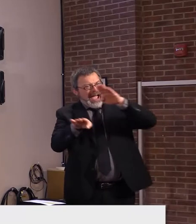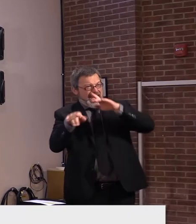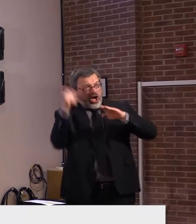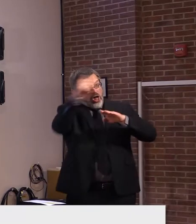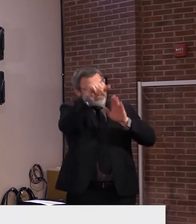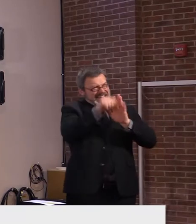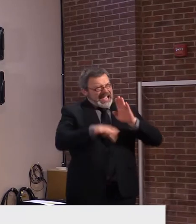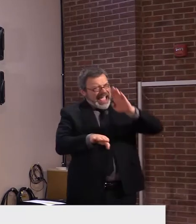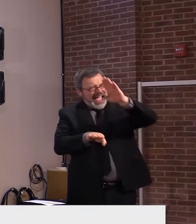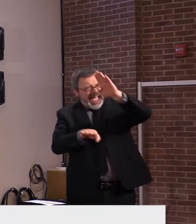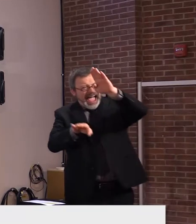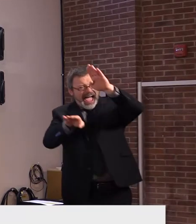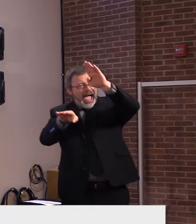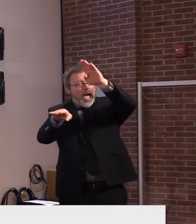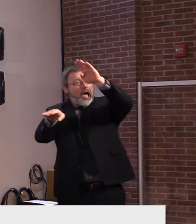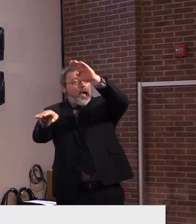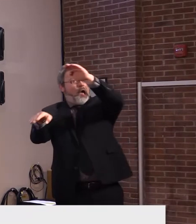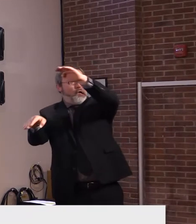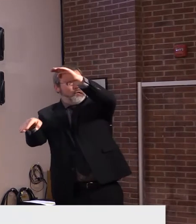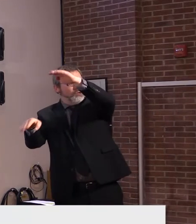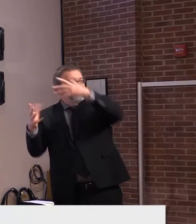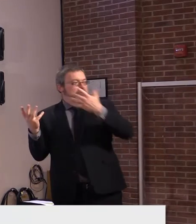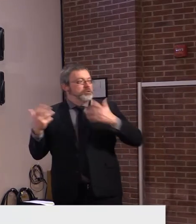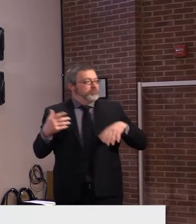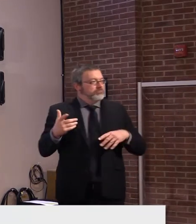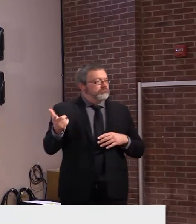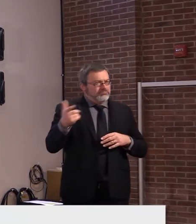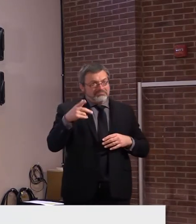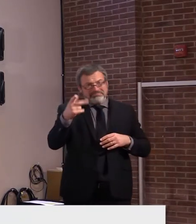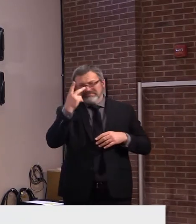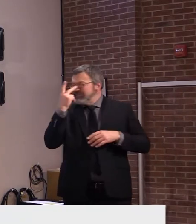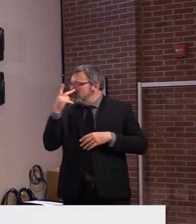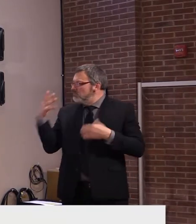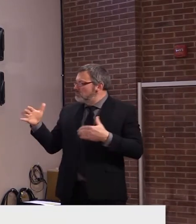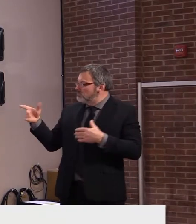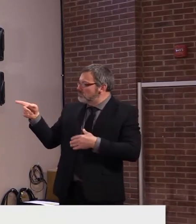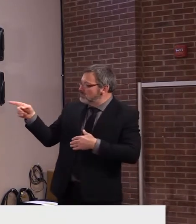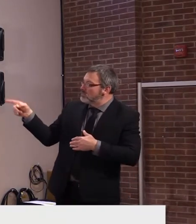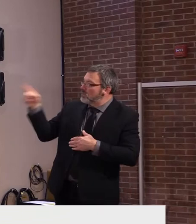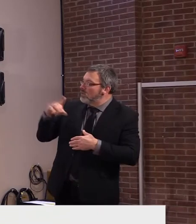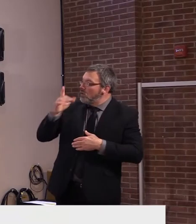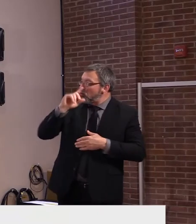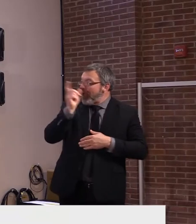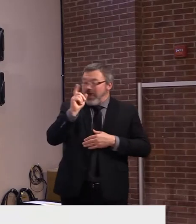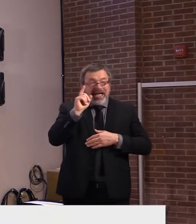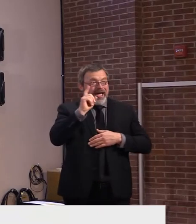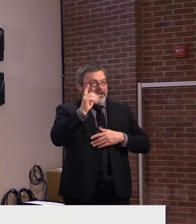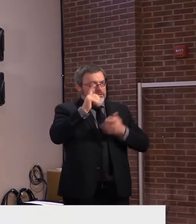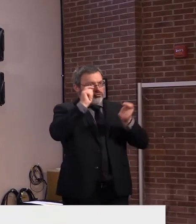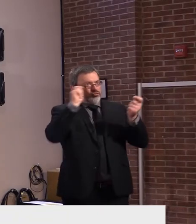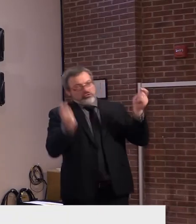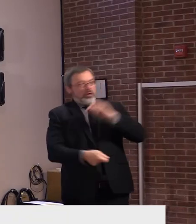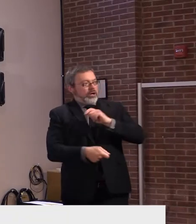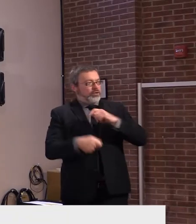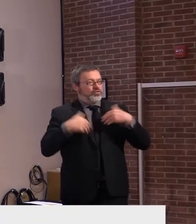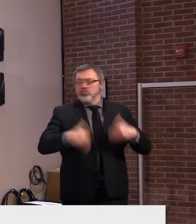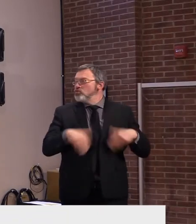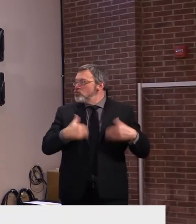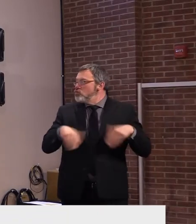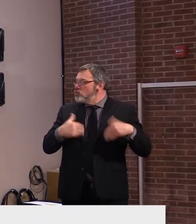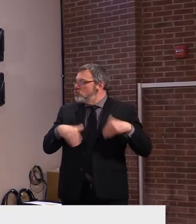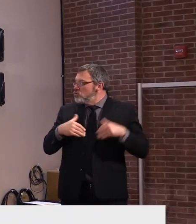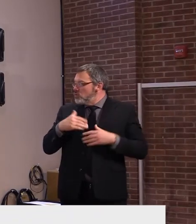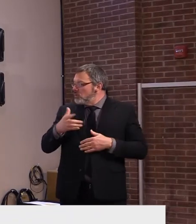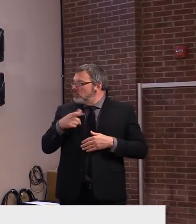where cases are improving and where they're getting worse. One of the things that we'll keep a close eye on are those early southern states like Missouri,